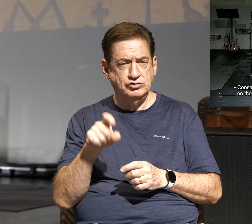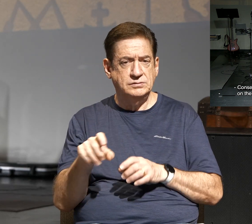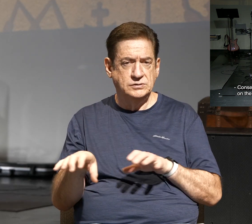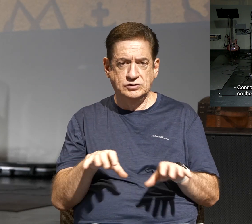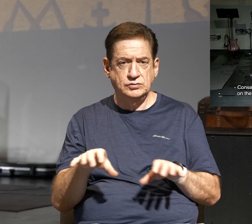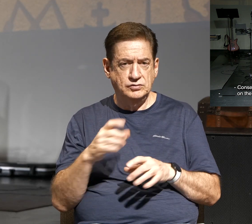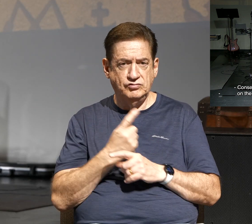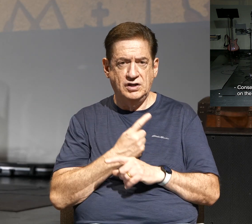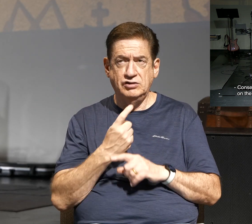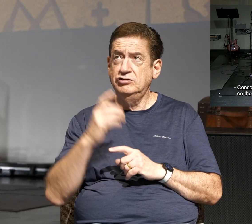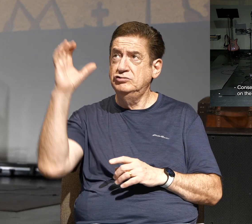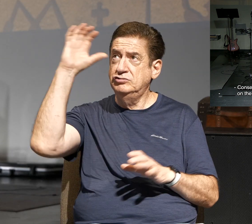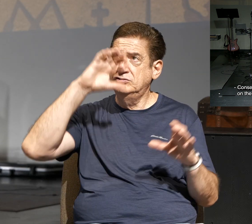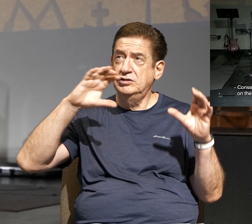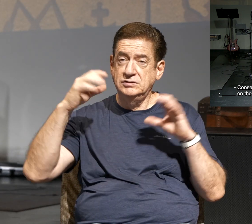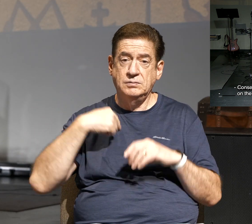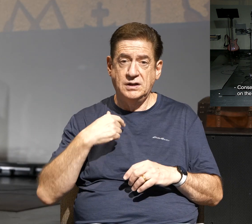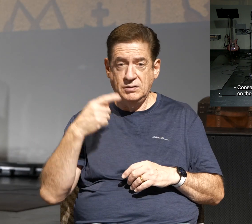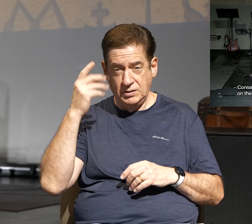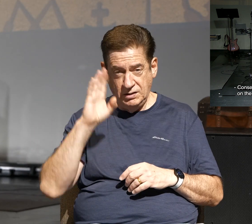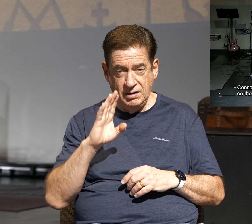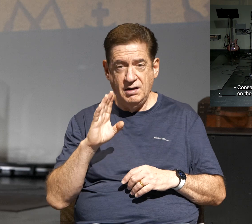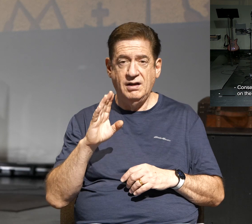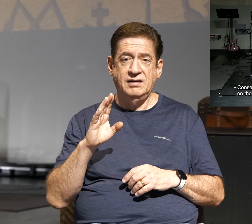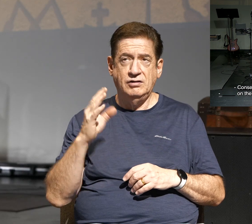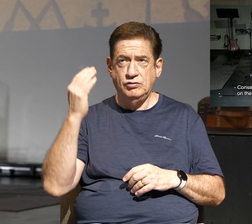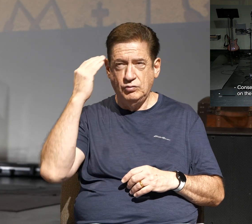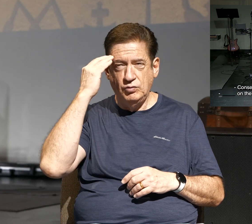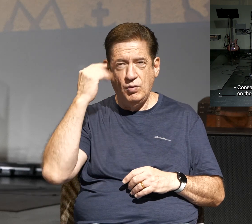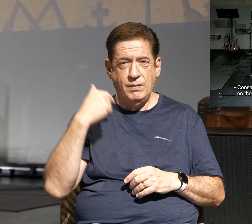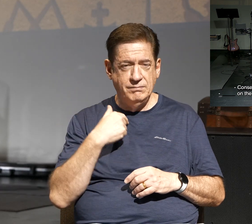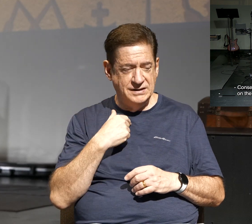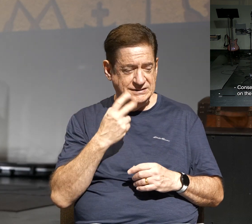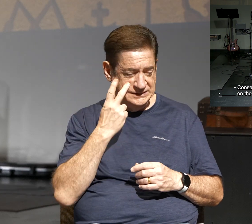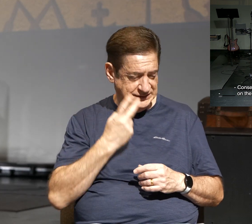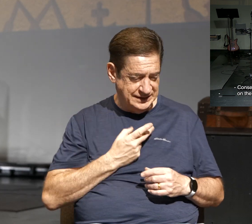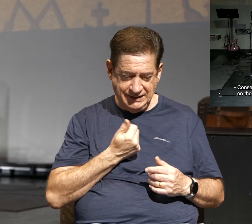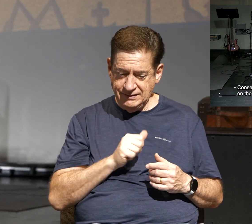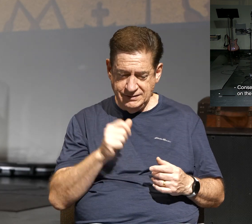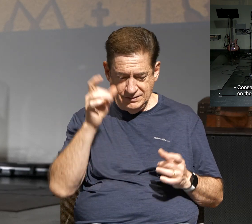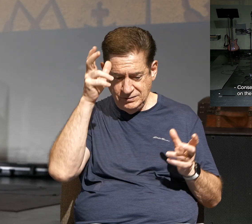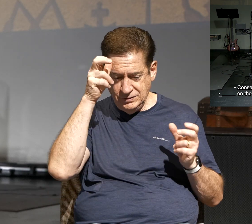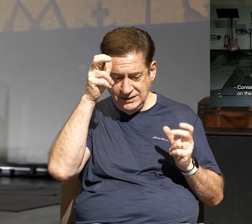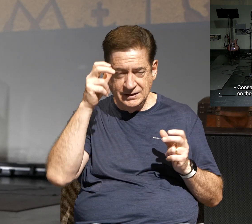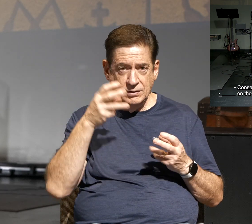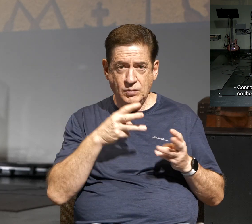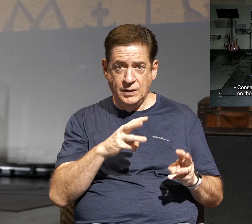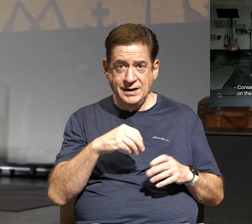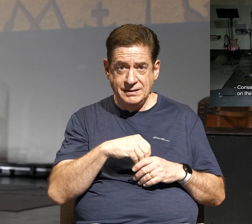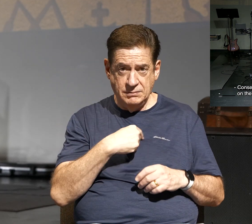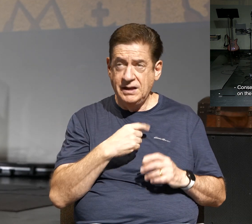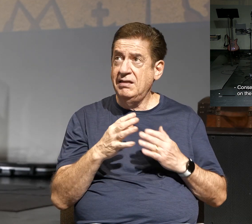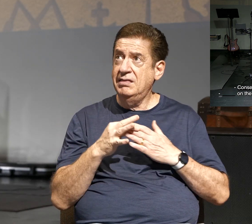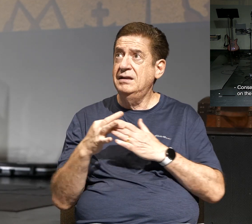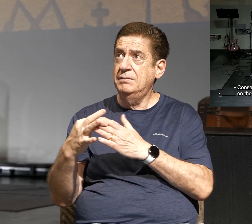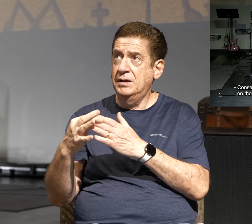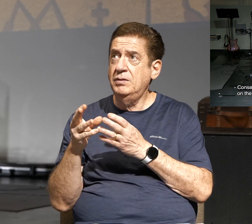regularly. Search me, O God, and know my heart. Try me and know my thoughts. See if there be any wicked way in me, and lead me in the way